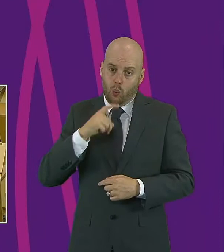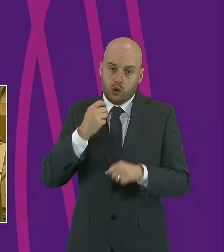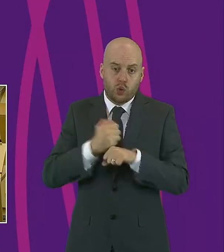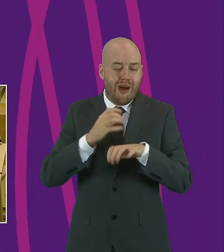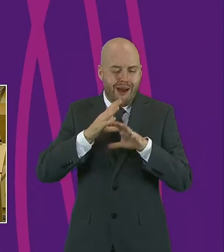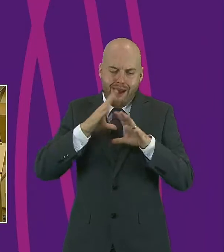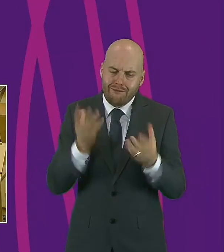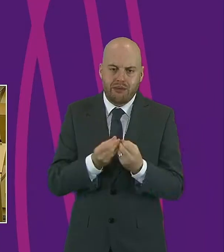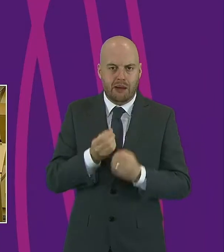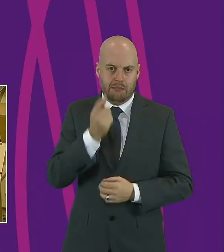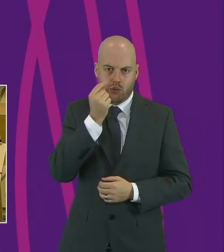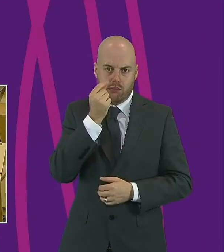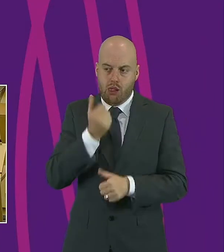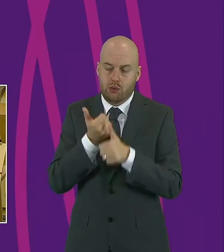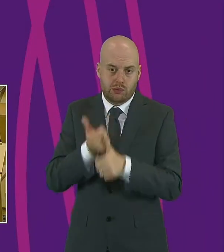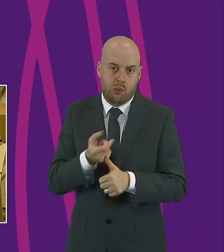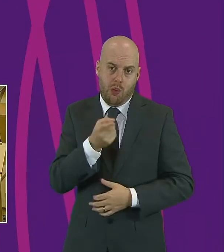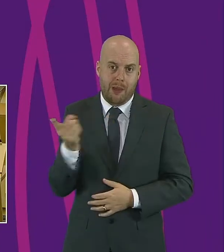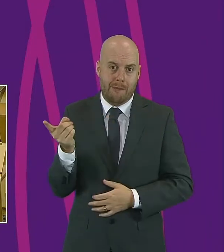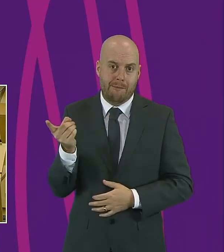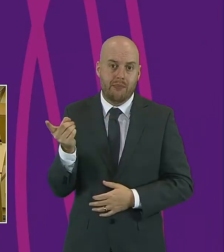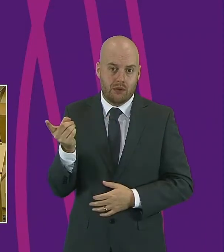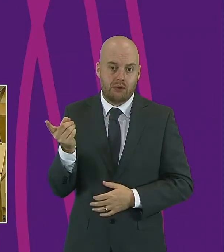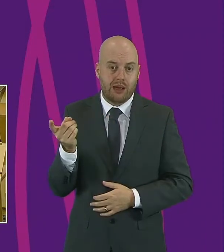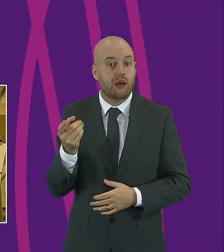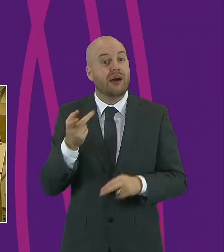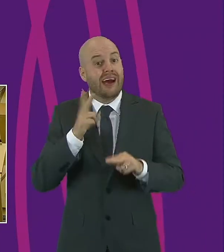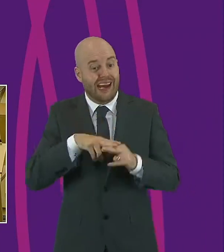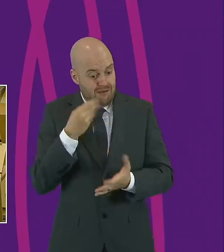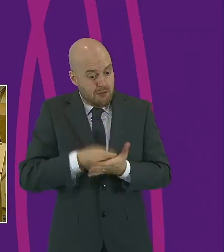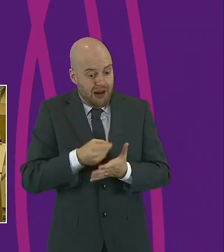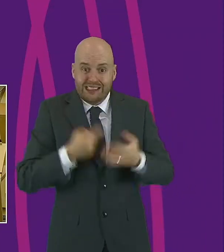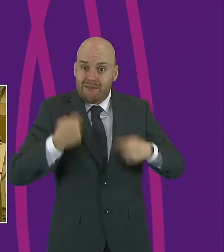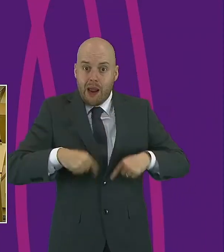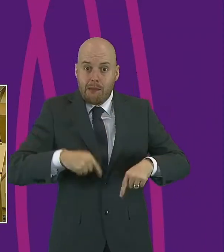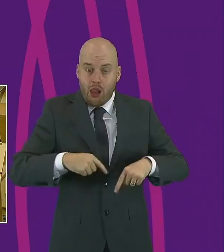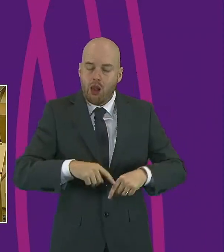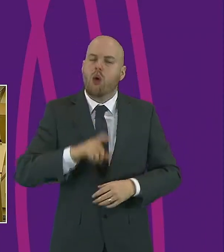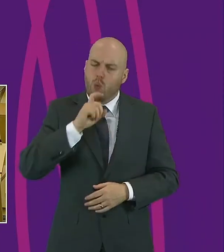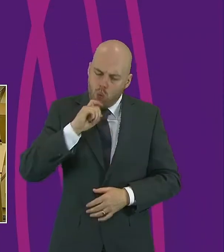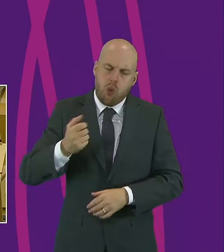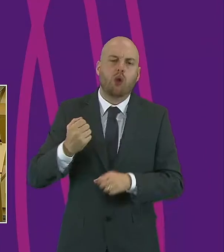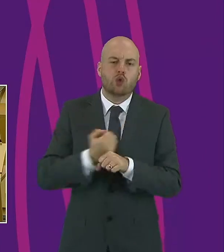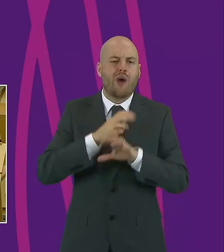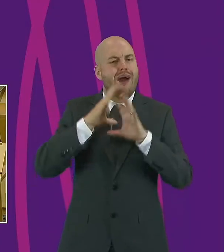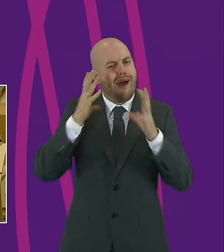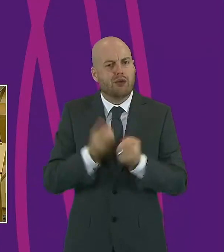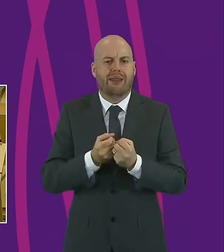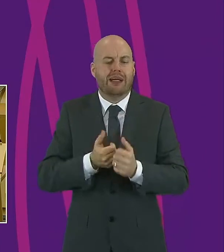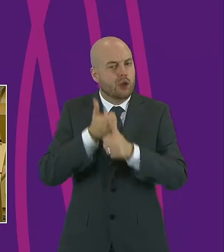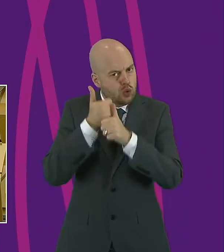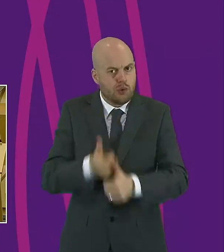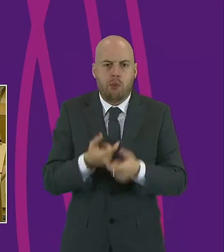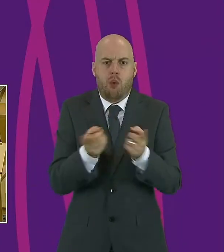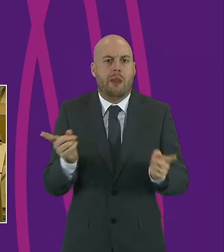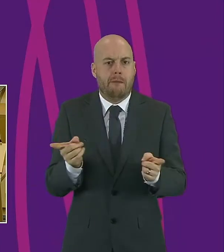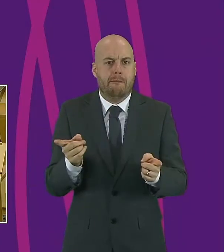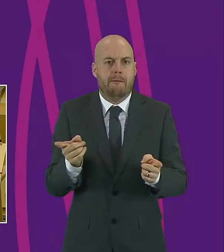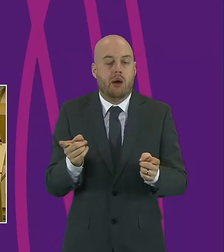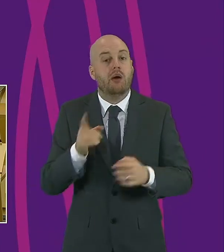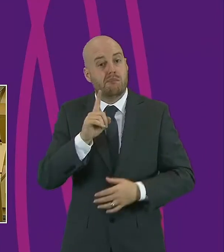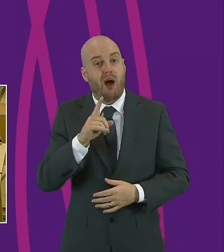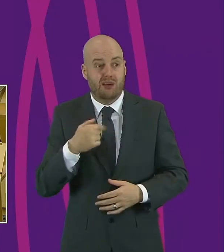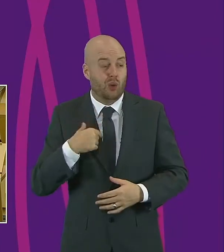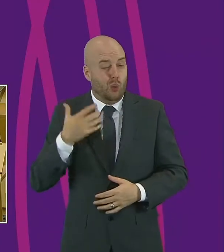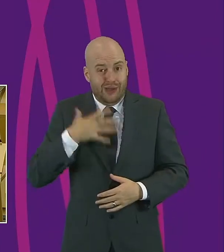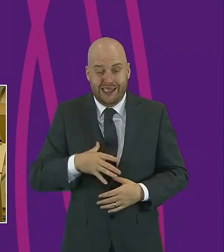the culture sector the disbursement of money that is available to try to help there. We will do everything we can, but we also need more